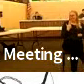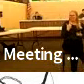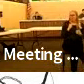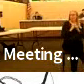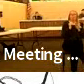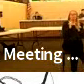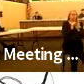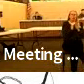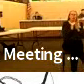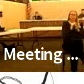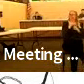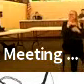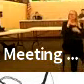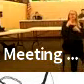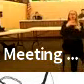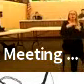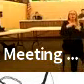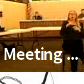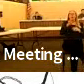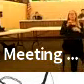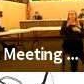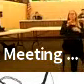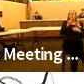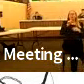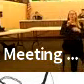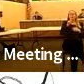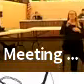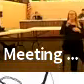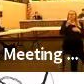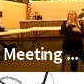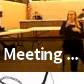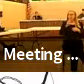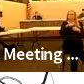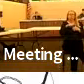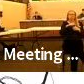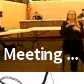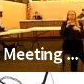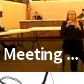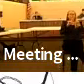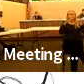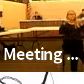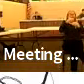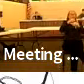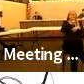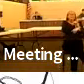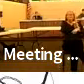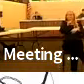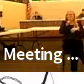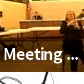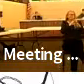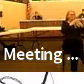before you run into issues of the maximum. So,